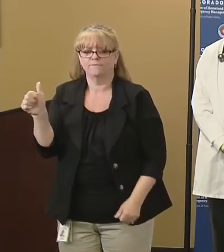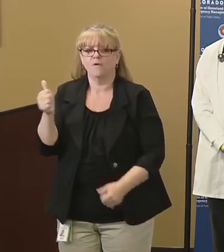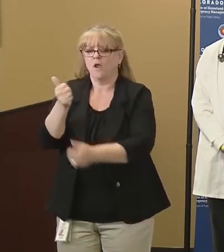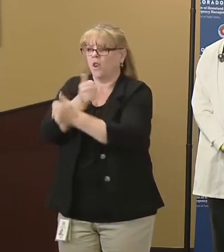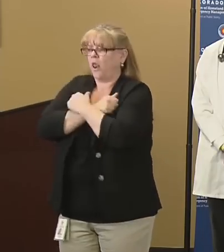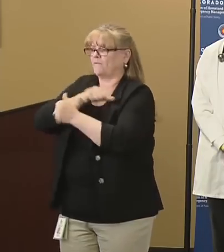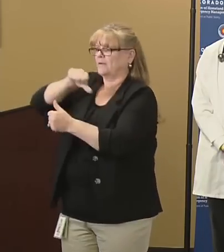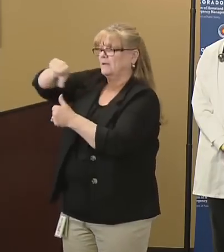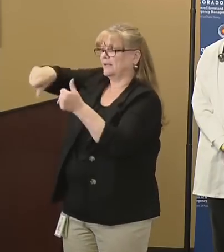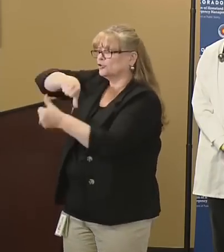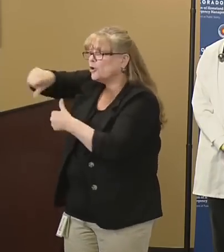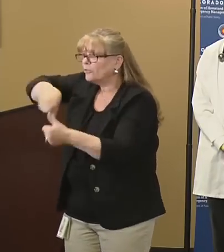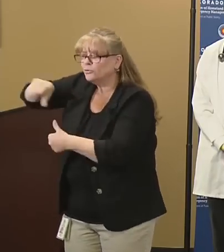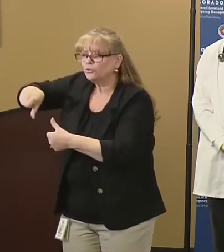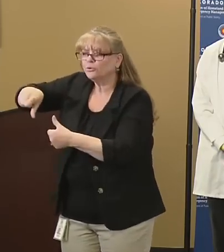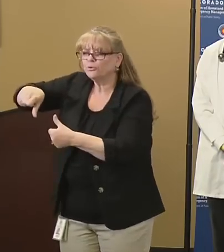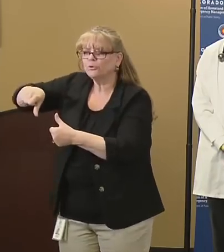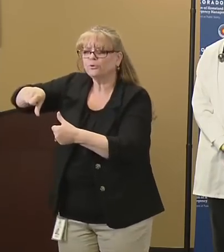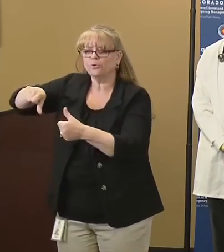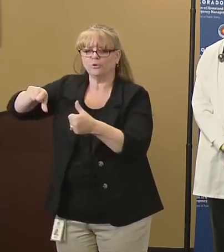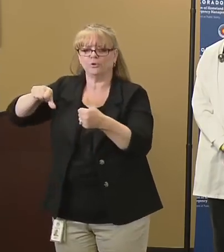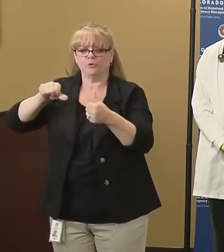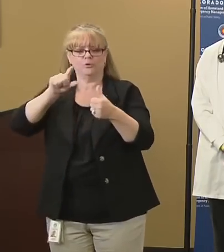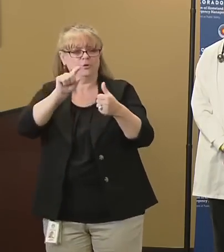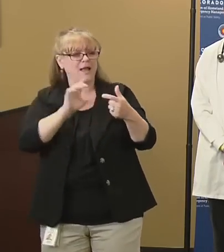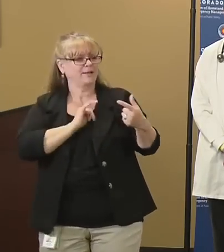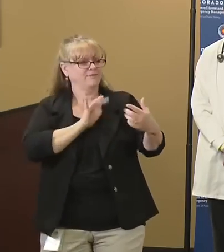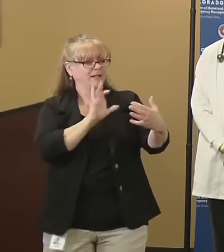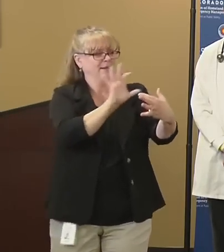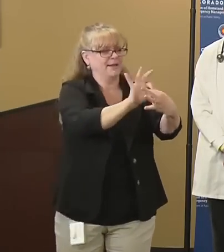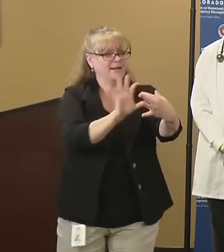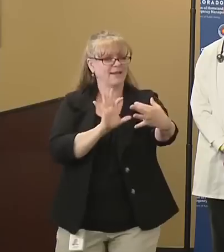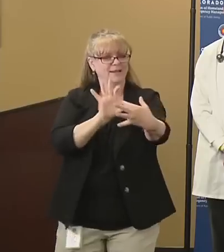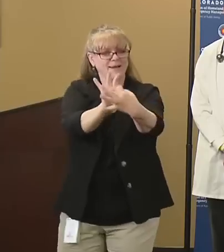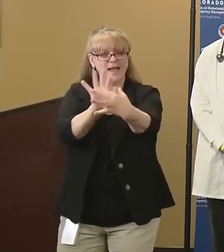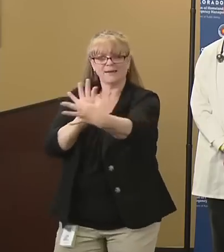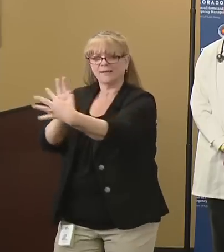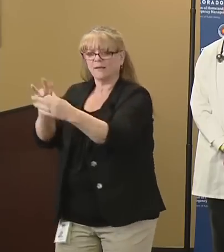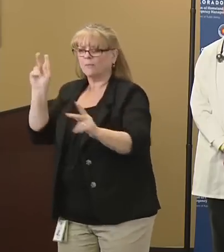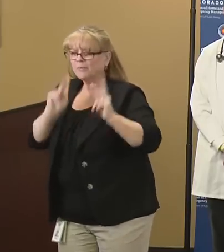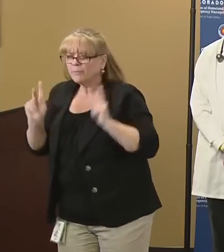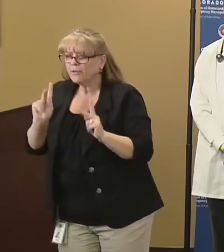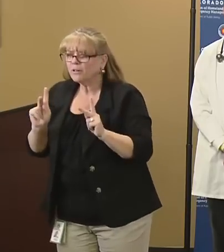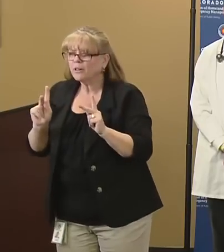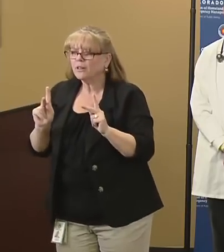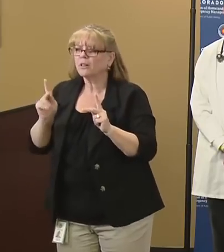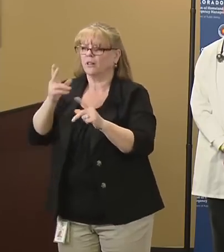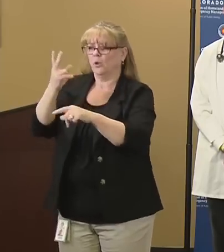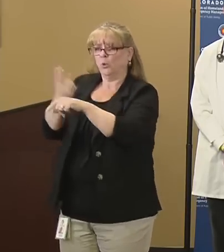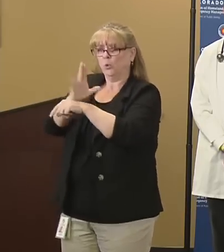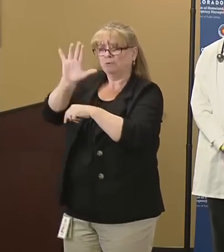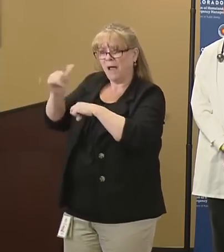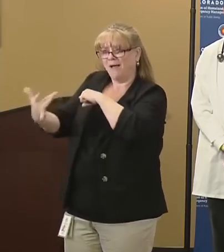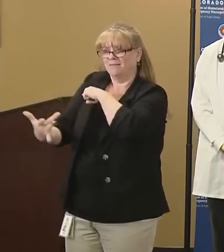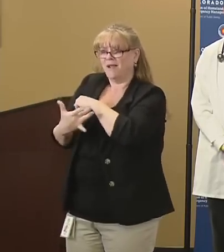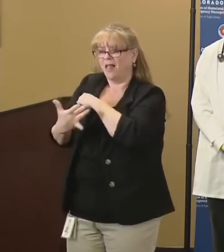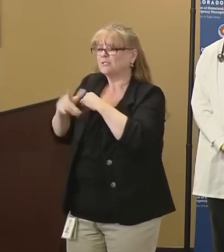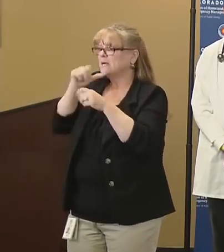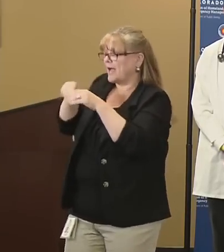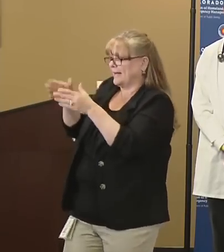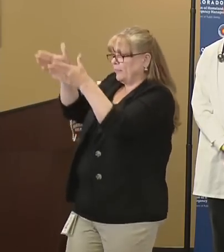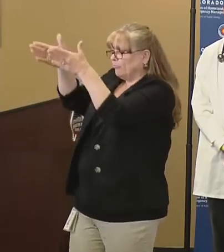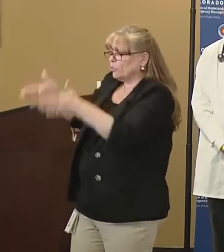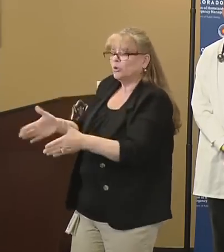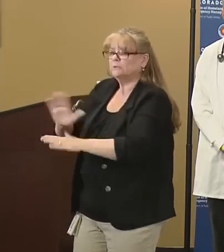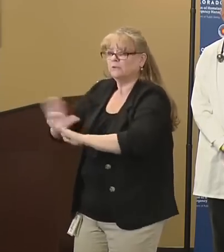before, emotionally with others through different technologies that allow you to do it without being in physical proximity. The President just the